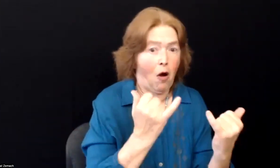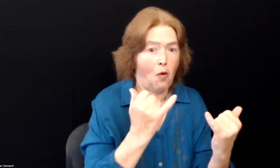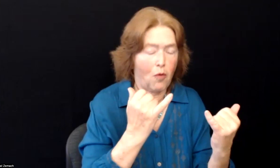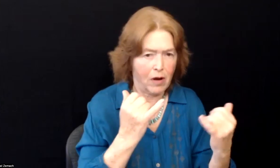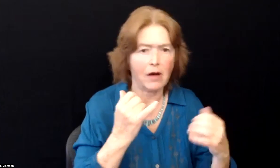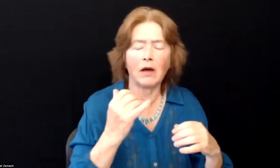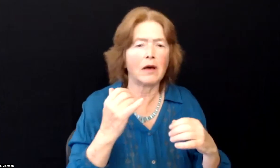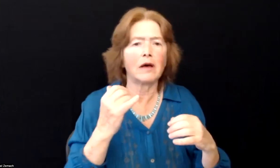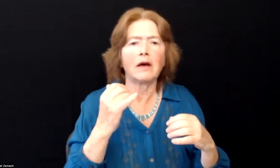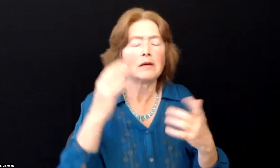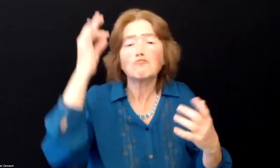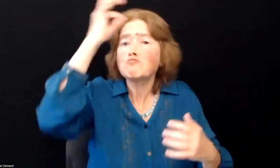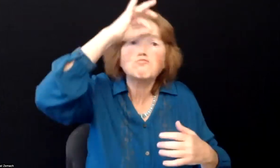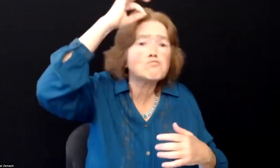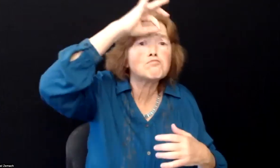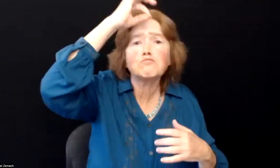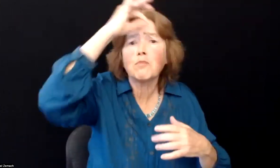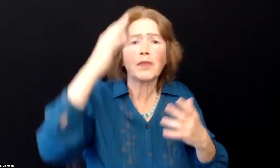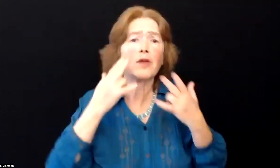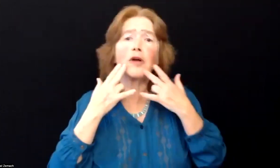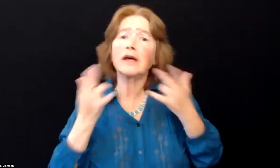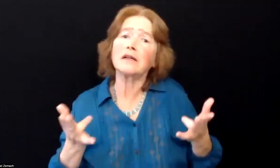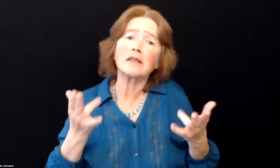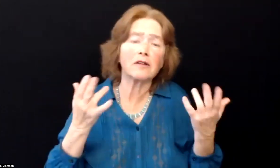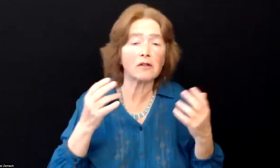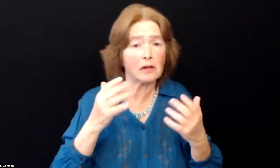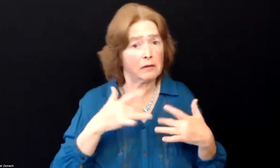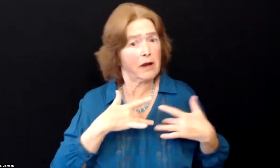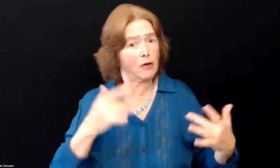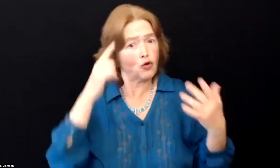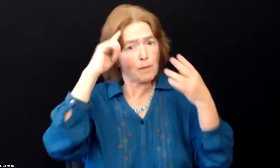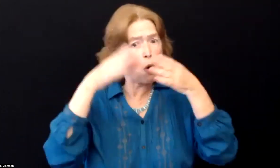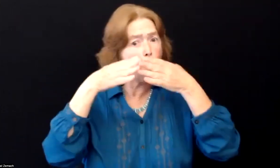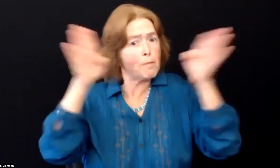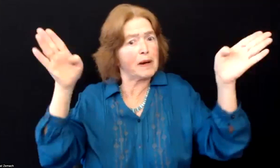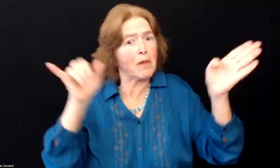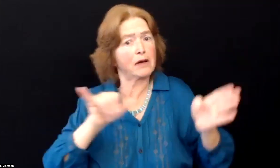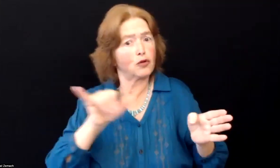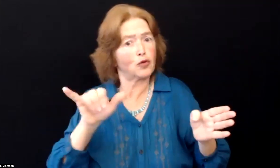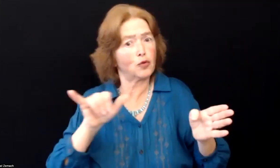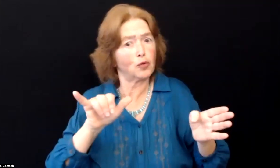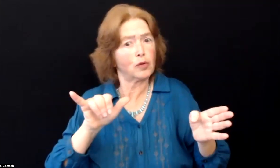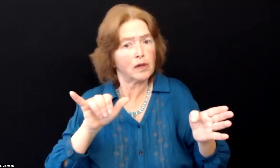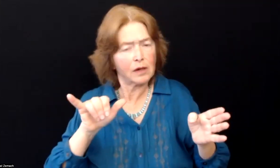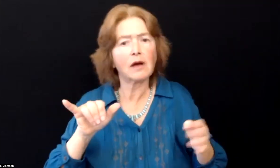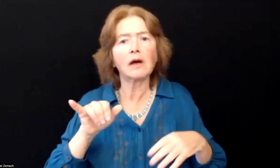you're a normal hearing person who knows nothing about deaf education or deaf people, to raise